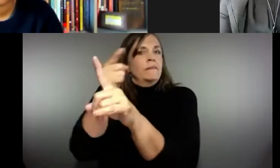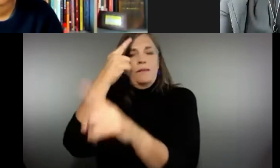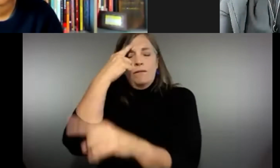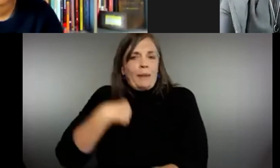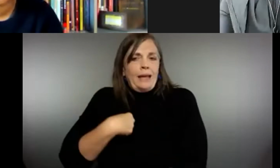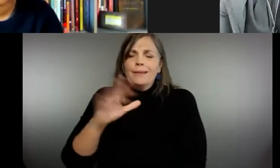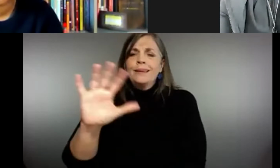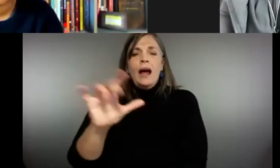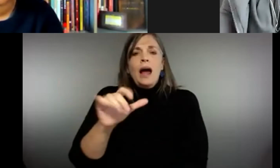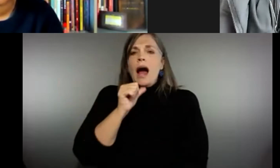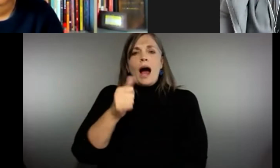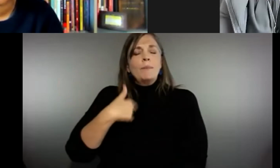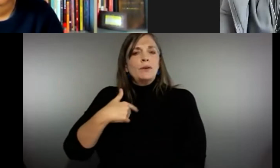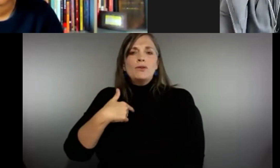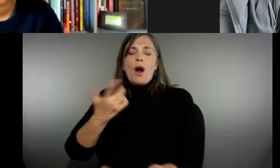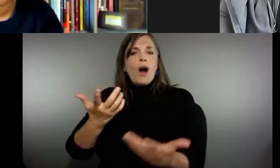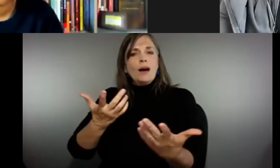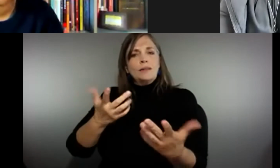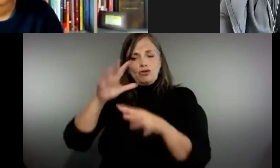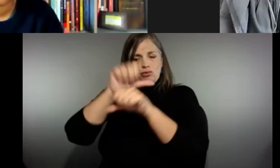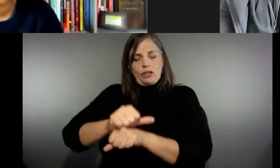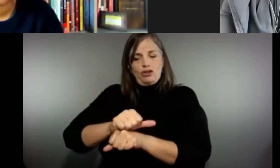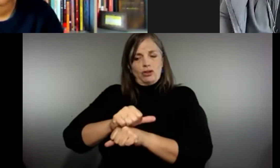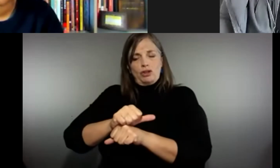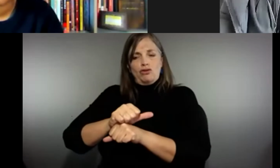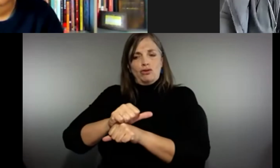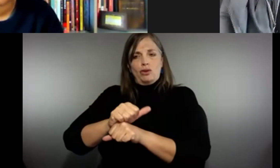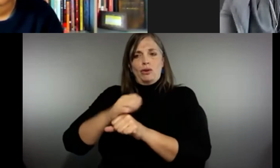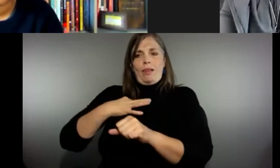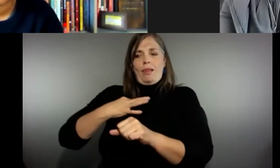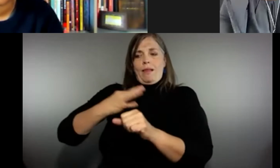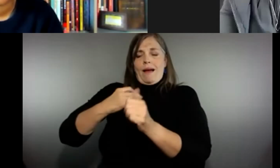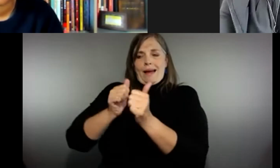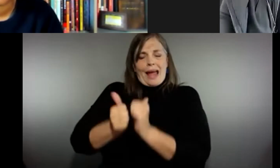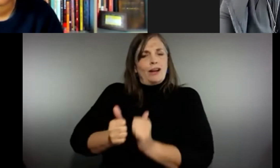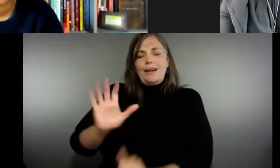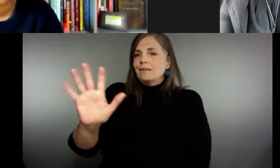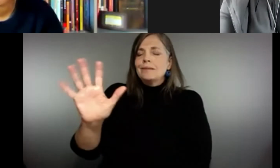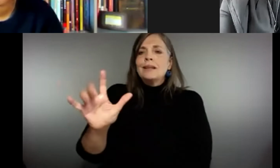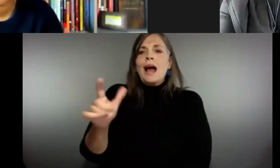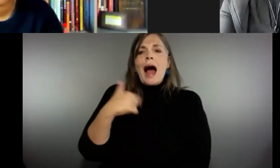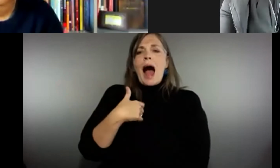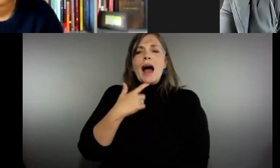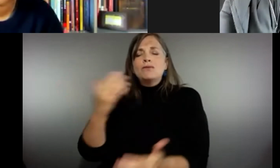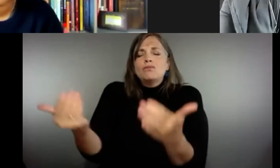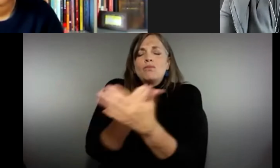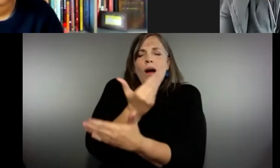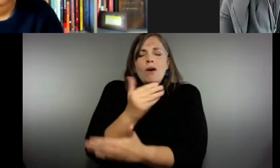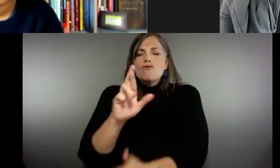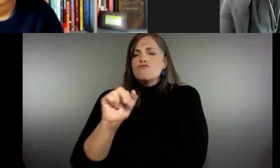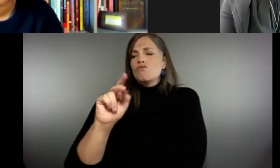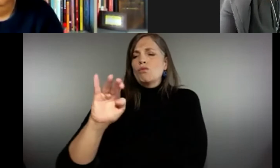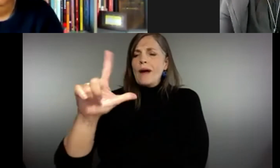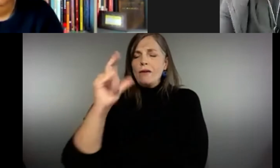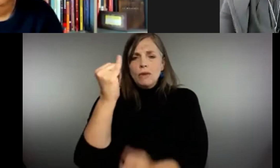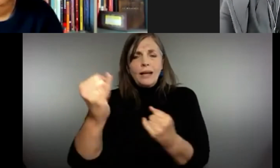um i am bringing some radical transformative ideas to the table for what is a radical potentially transformative time i want to stress